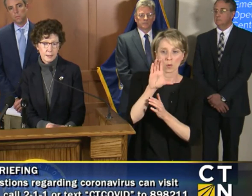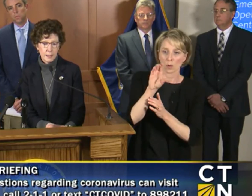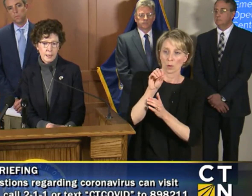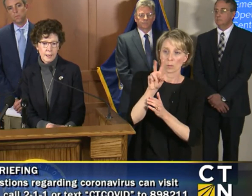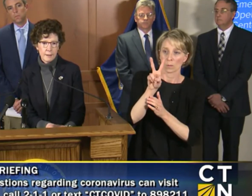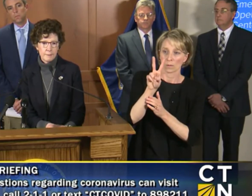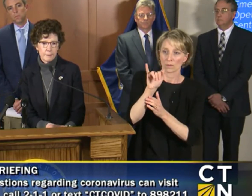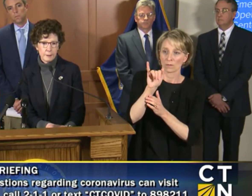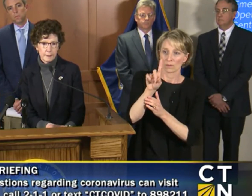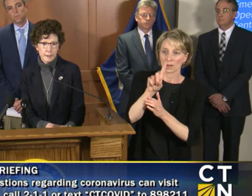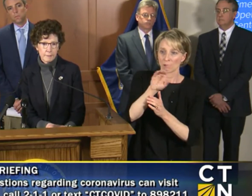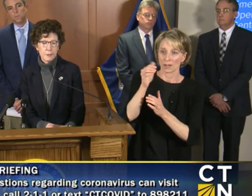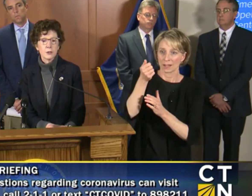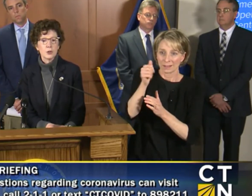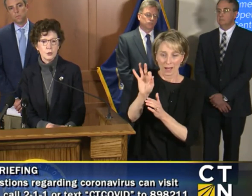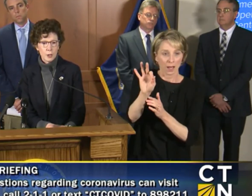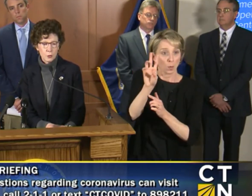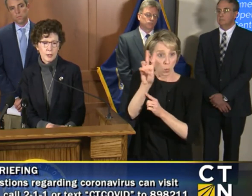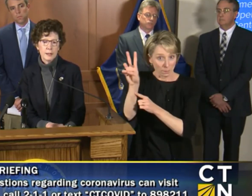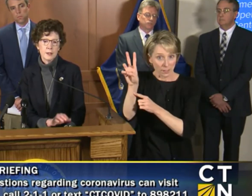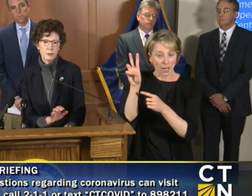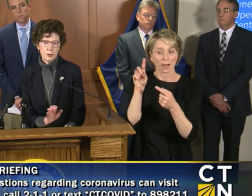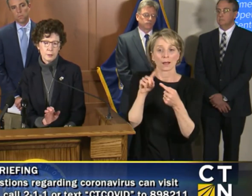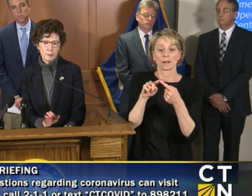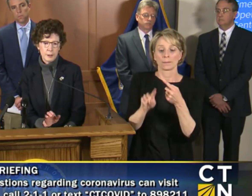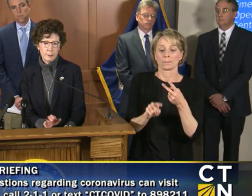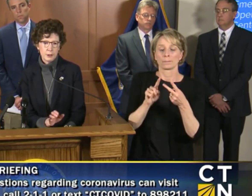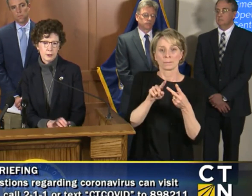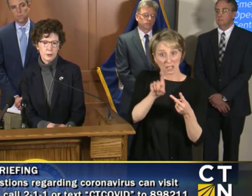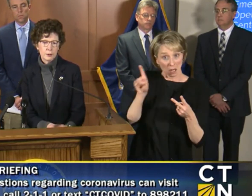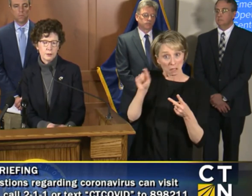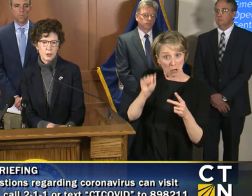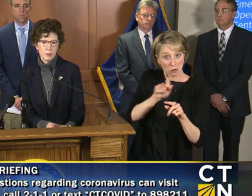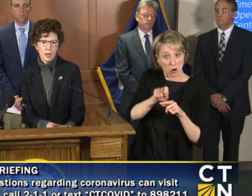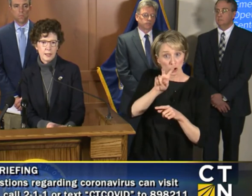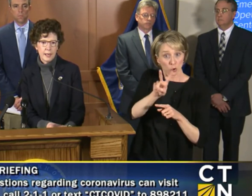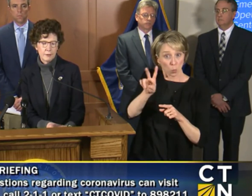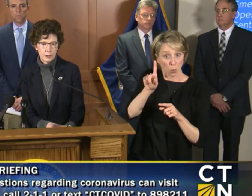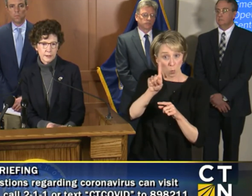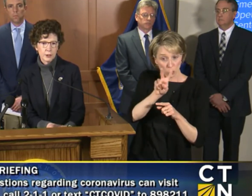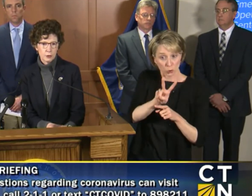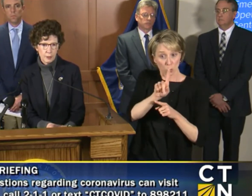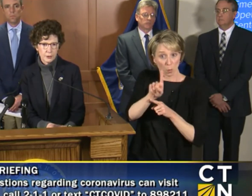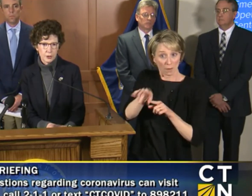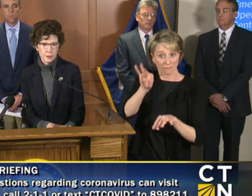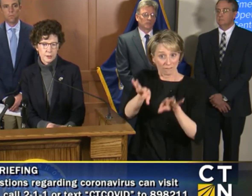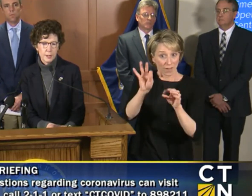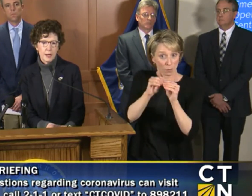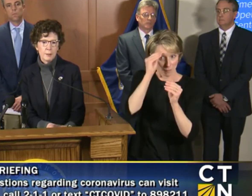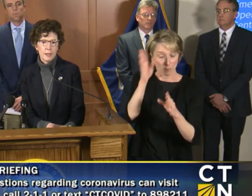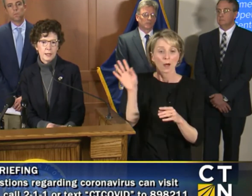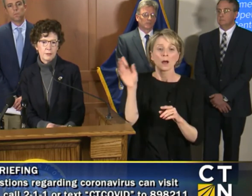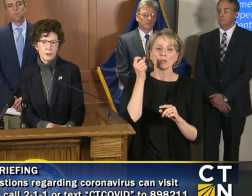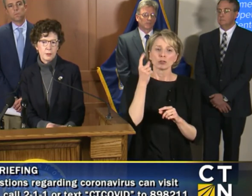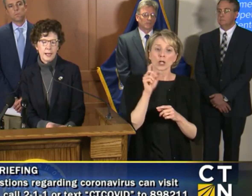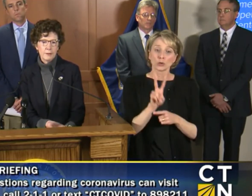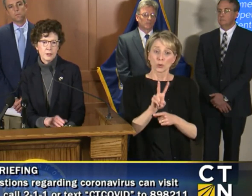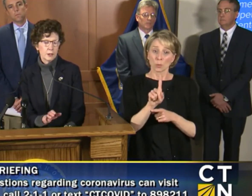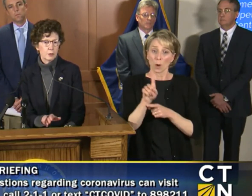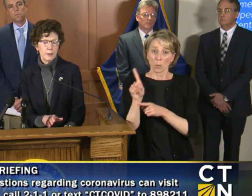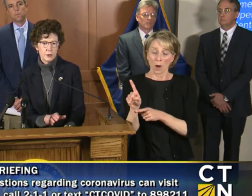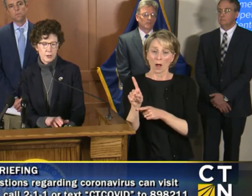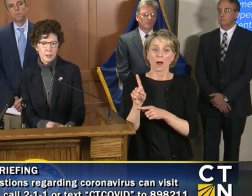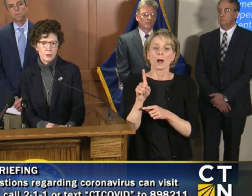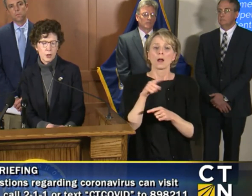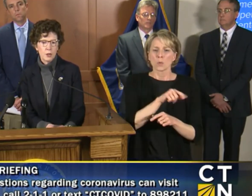website. The 211 is for people who do not have clinical questions. But if you have